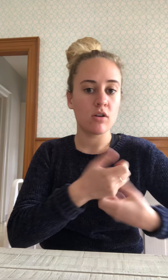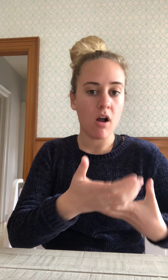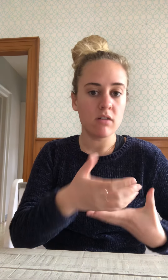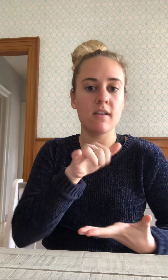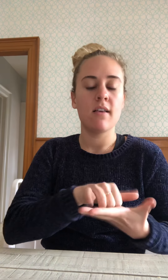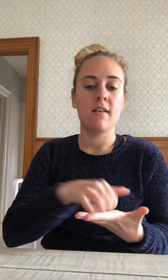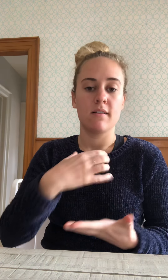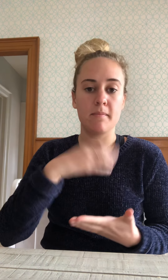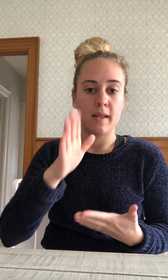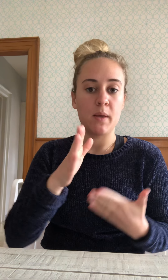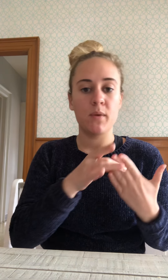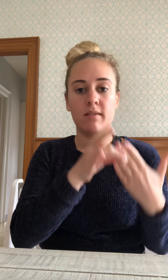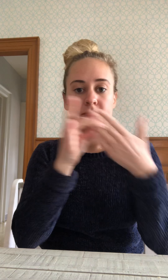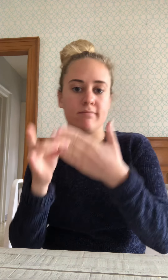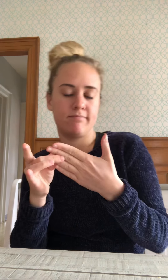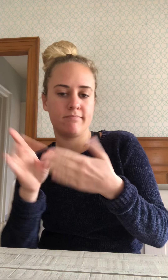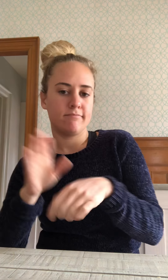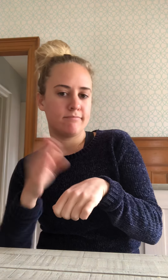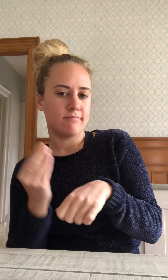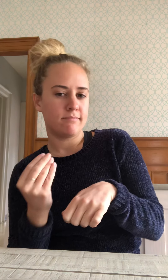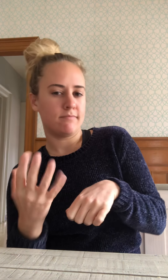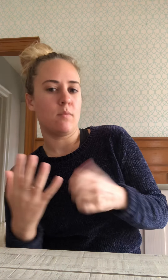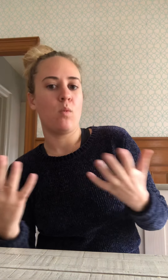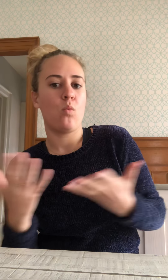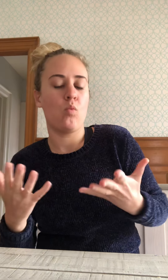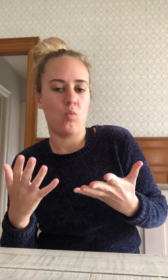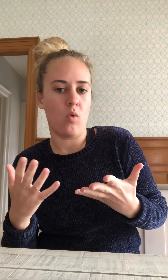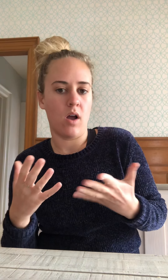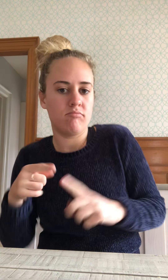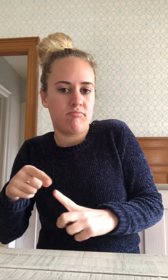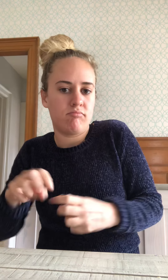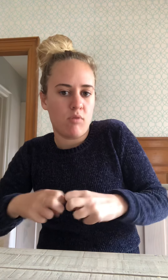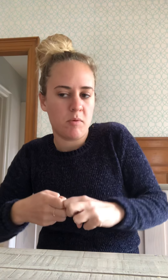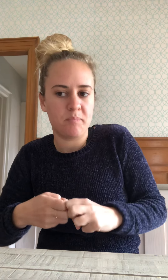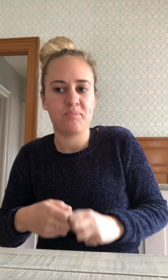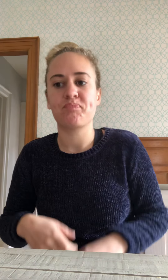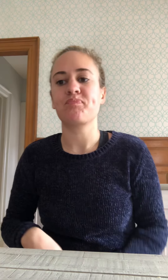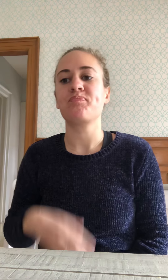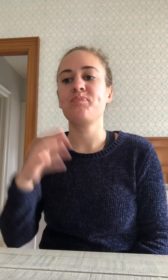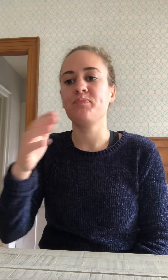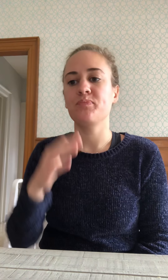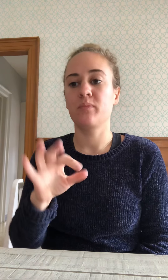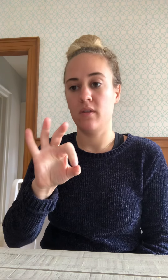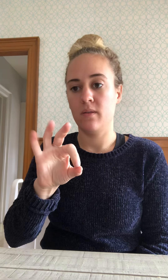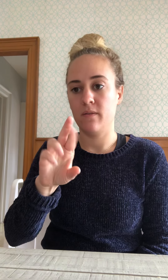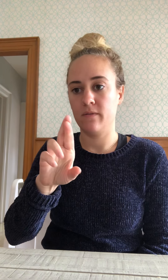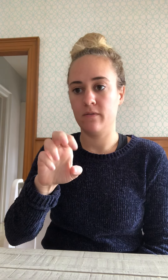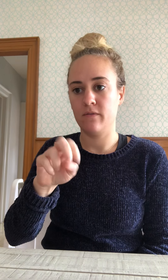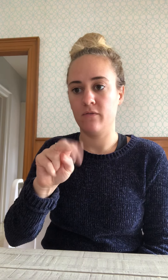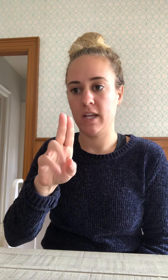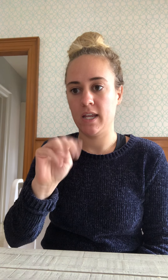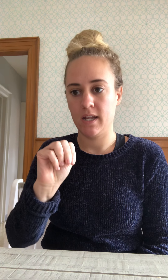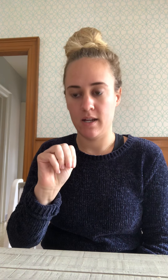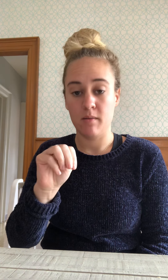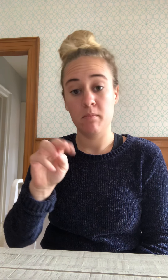in as to what the cause is. Frenum ulceration will clue you in as to what the cause is. Obviously, you